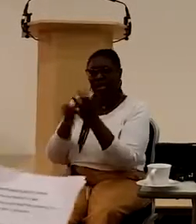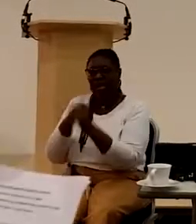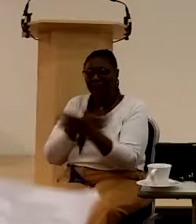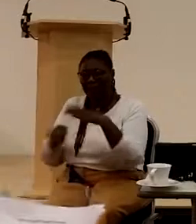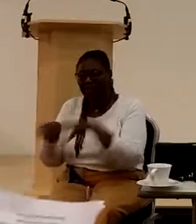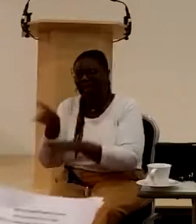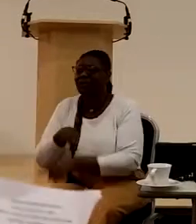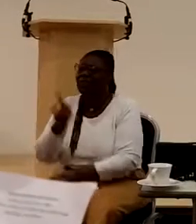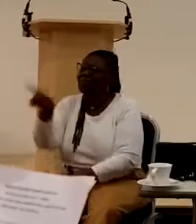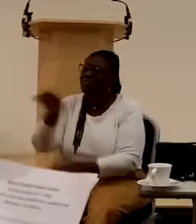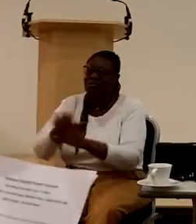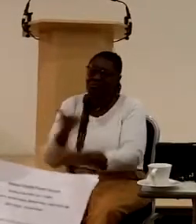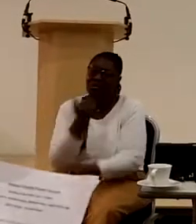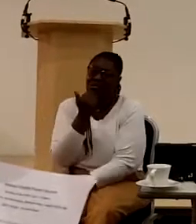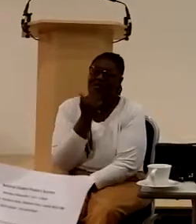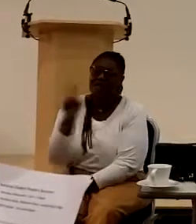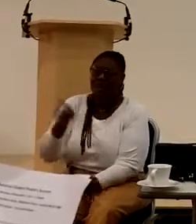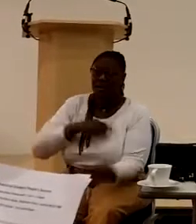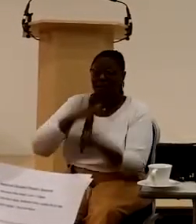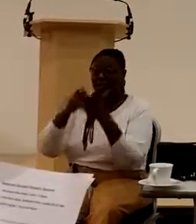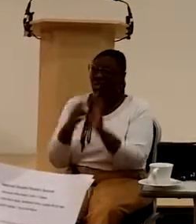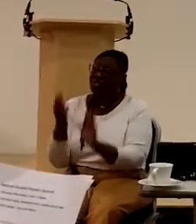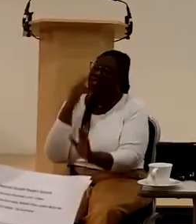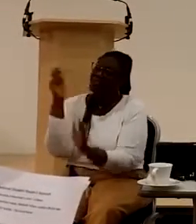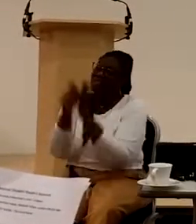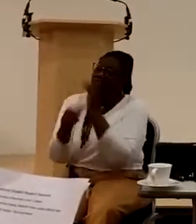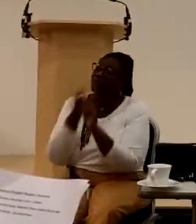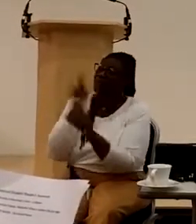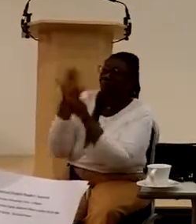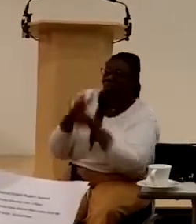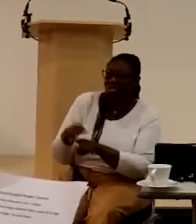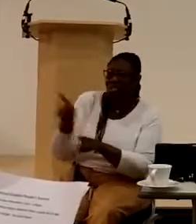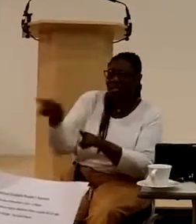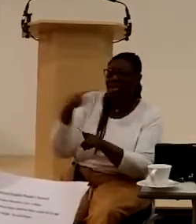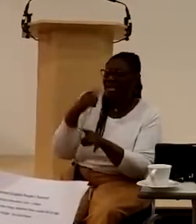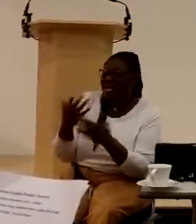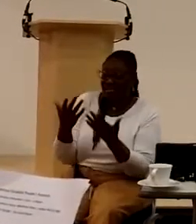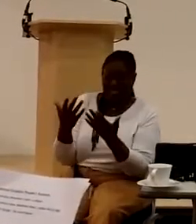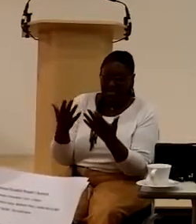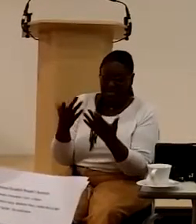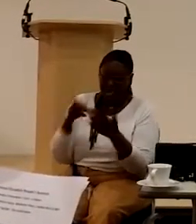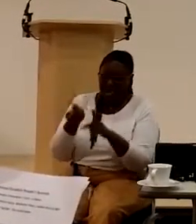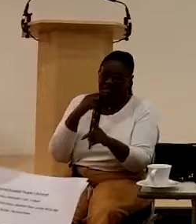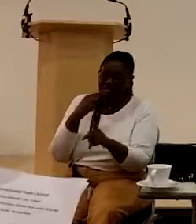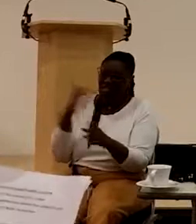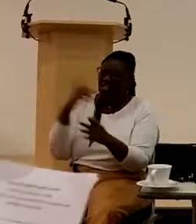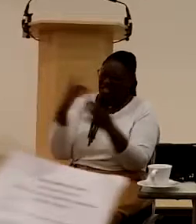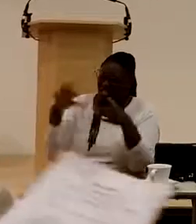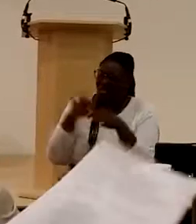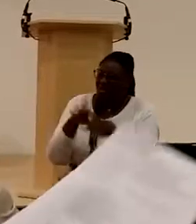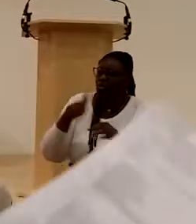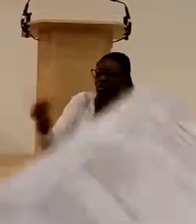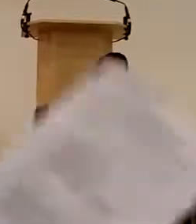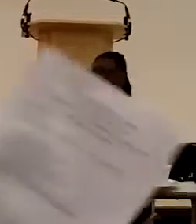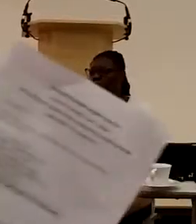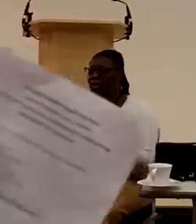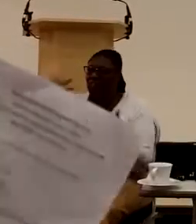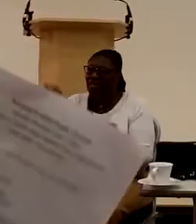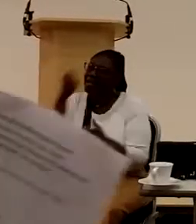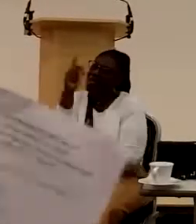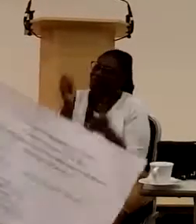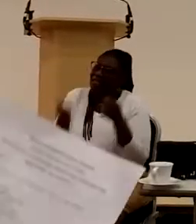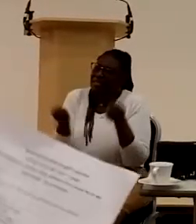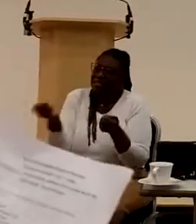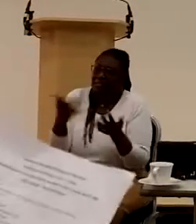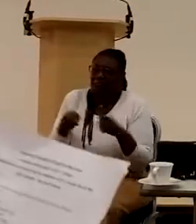that won't be enough. The very nature of deaf and disabled people's oppression, as Bob explained, is intrinsically linked to capitalism. And